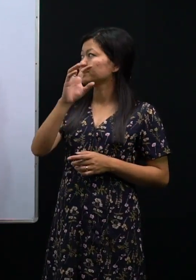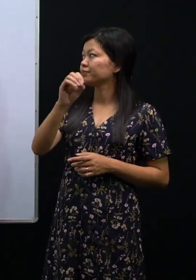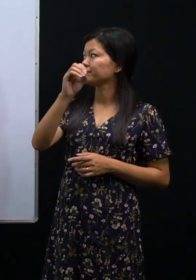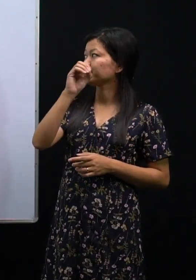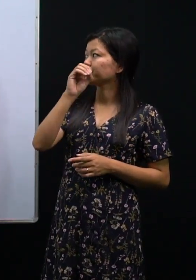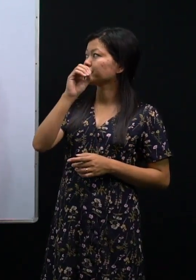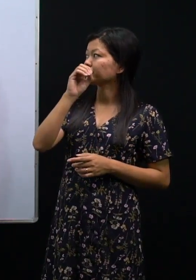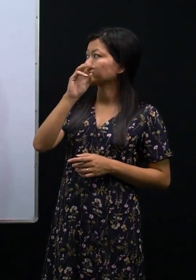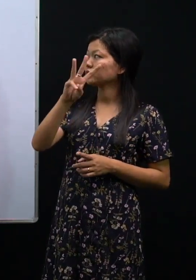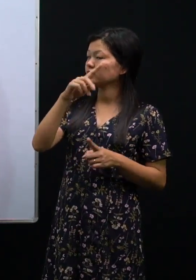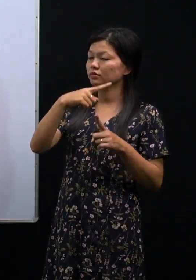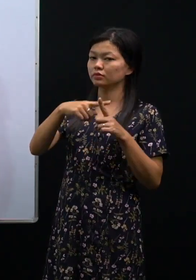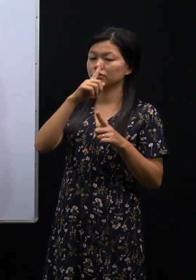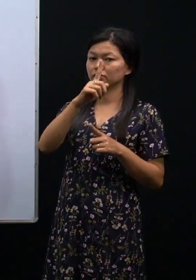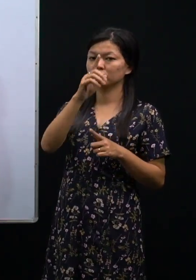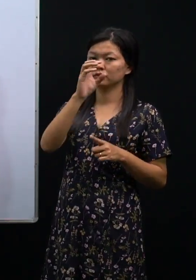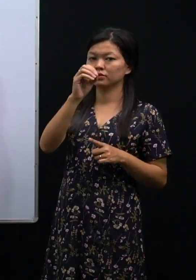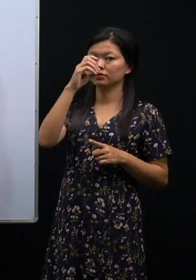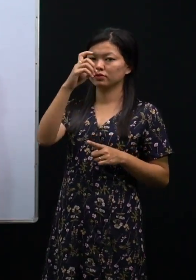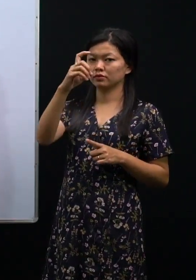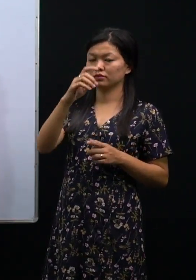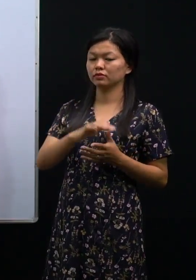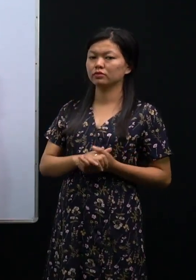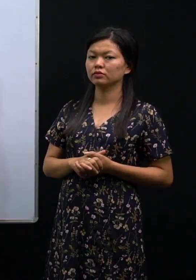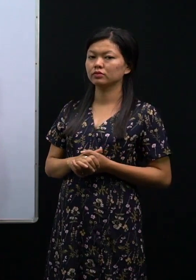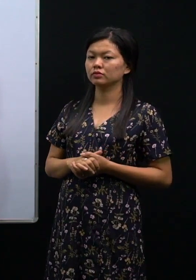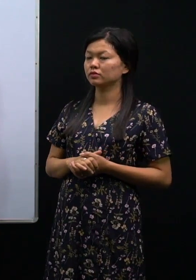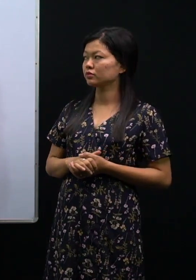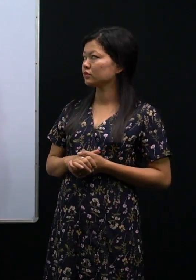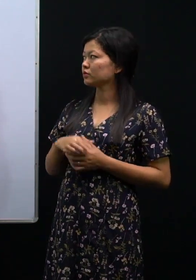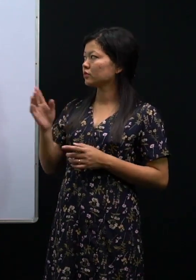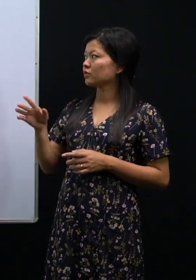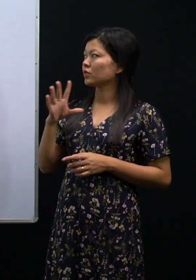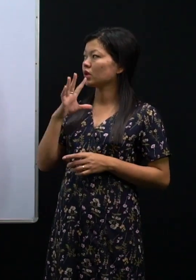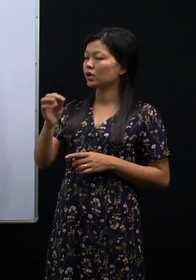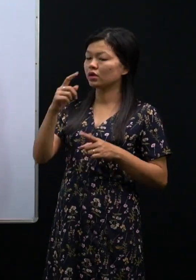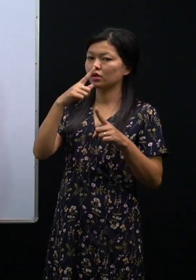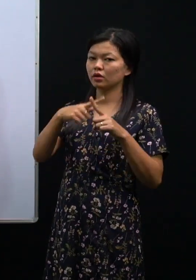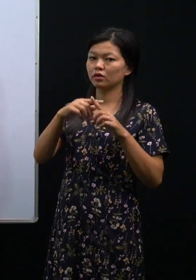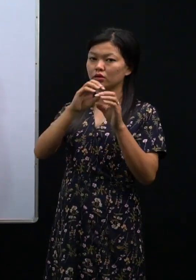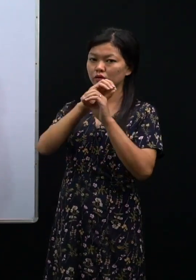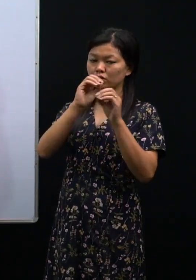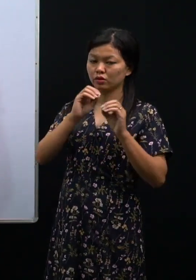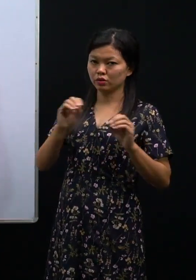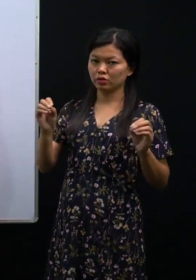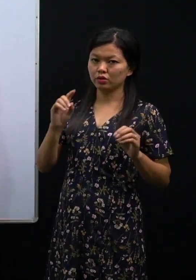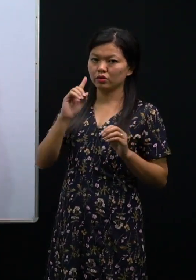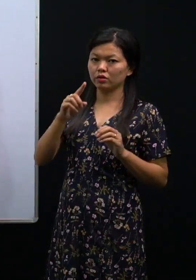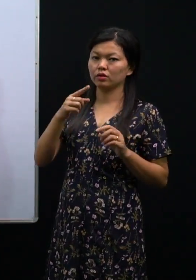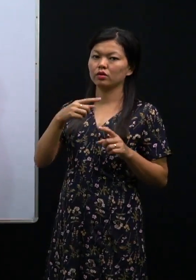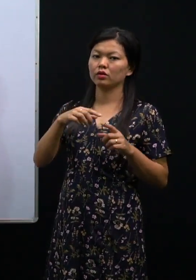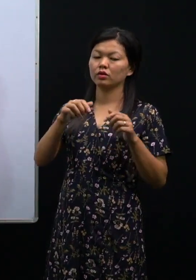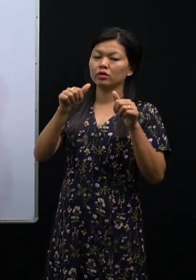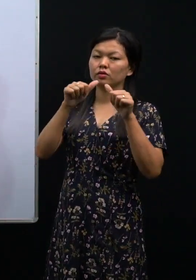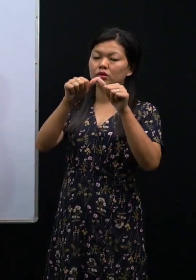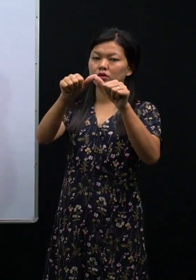107. Without actual multiplication, you have to find the product. Product means result